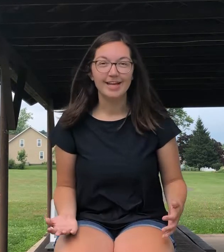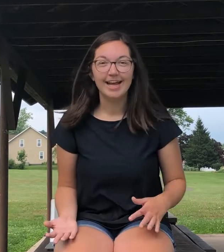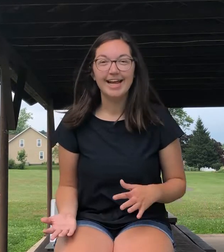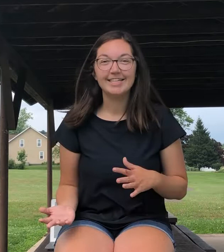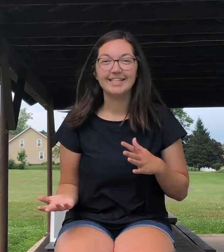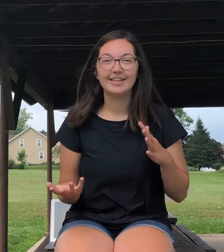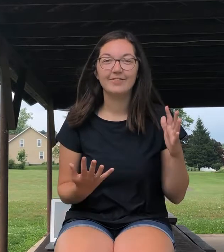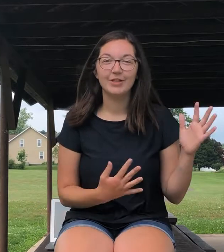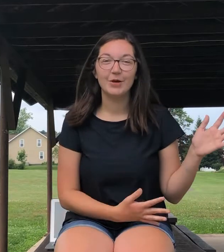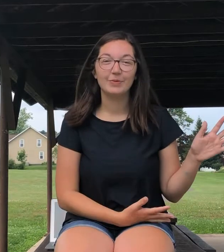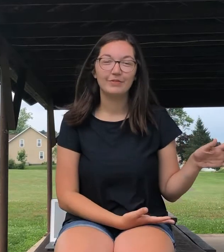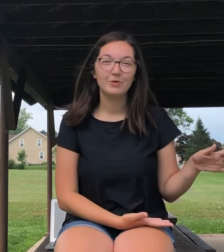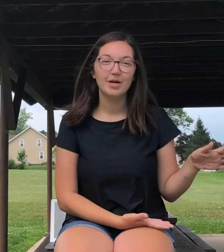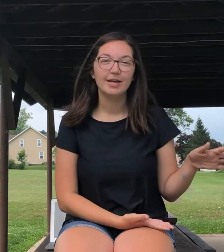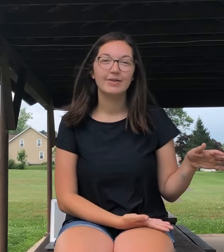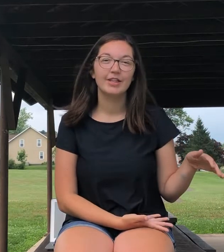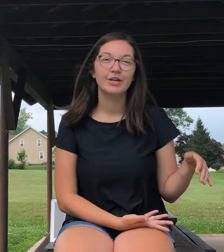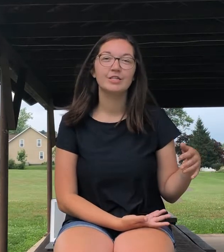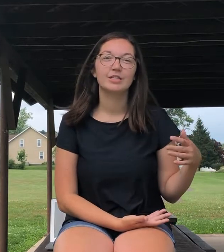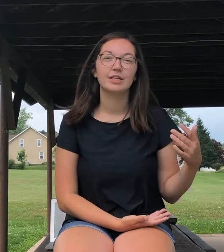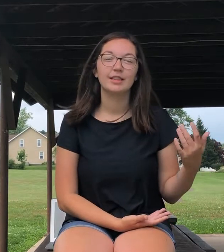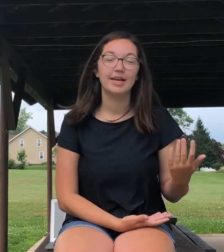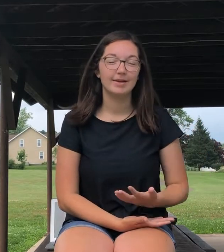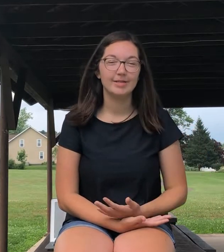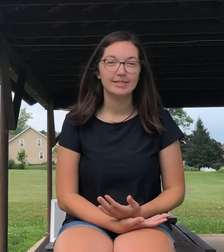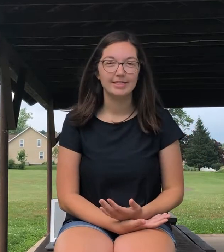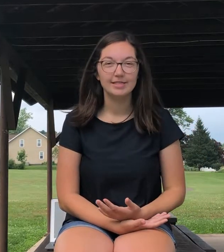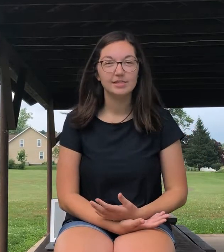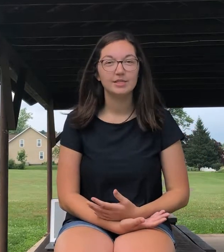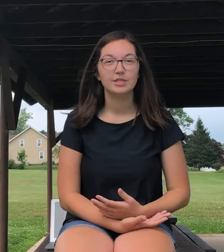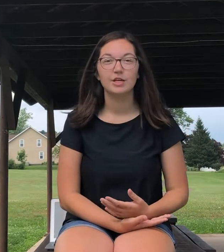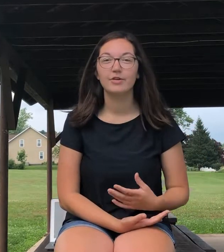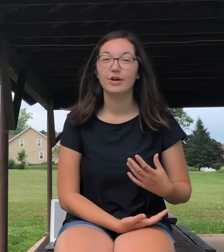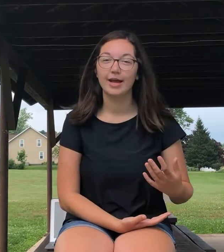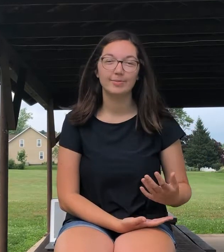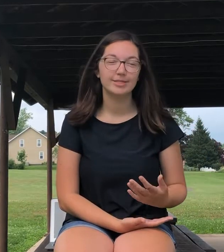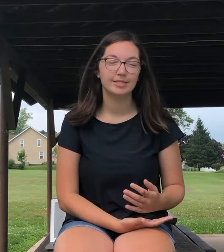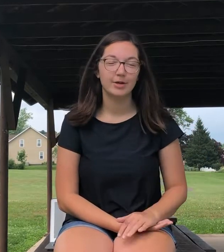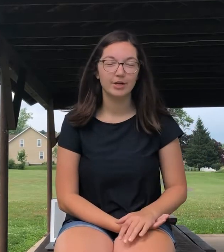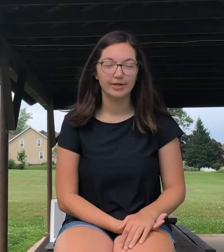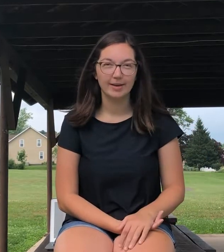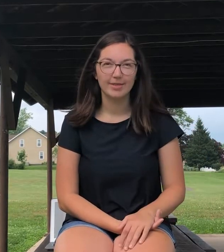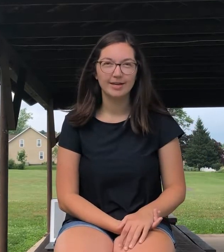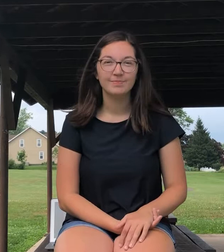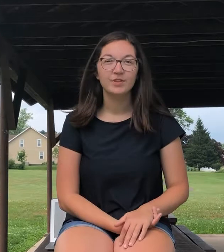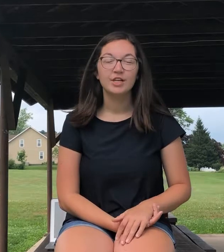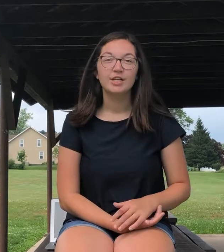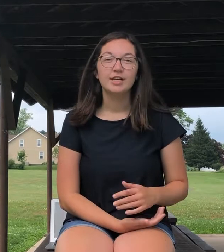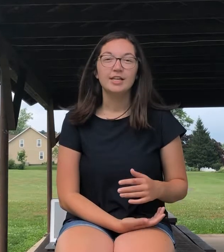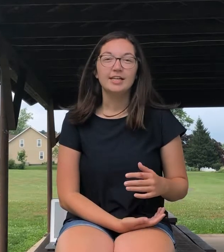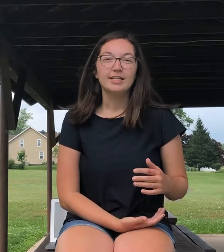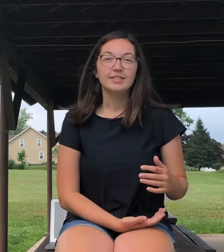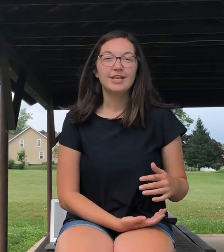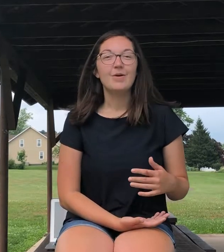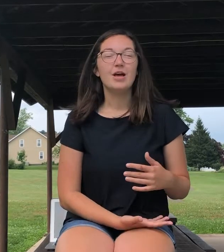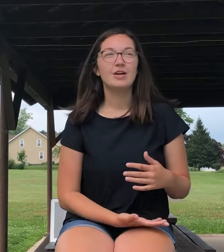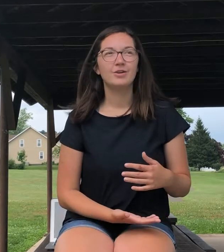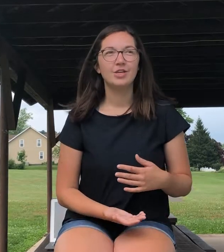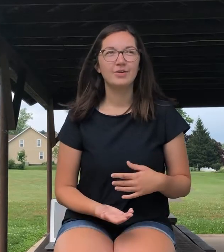And in the video before, we learned the ABCs, so you're able to spell your name then. So you